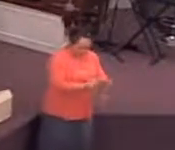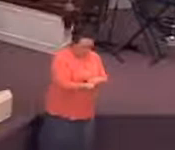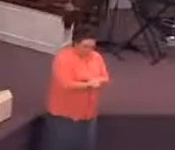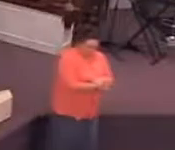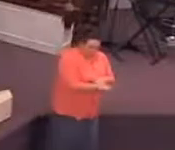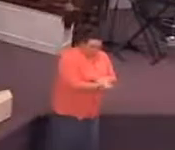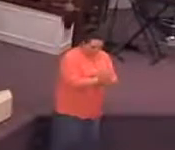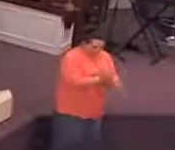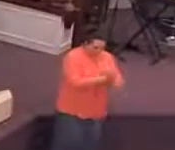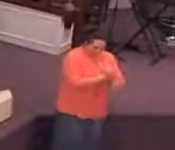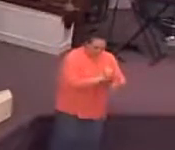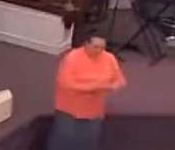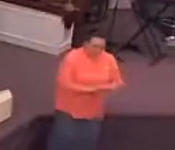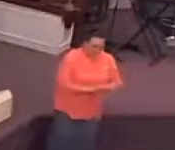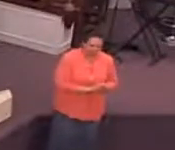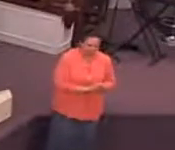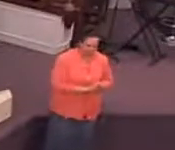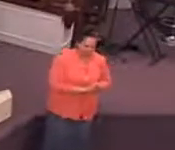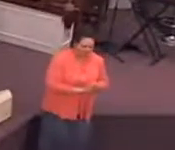Amen.